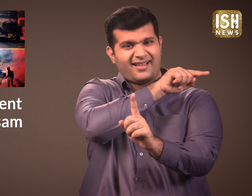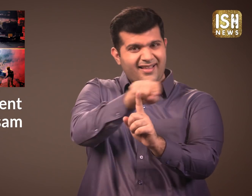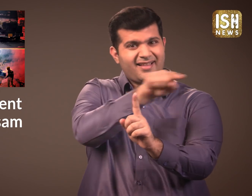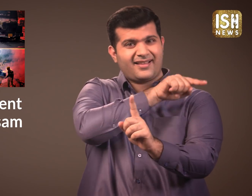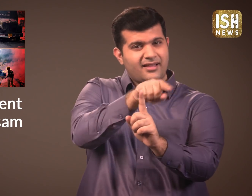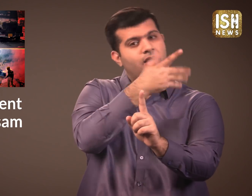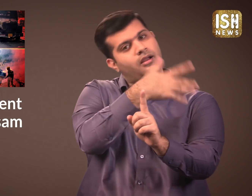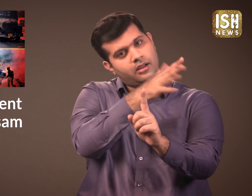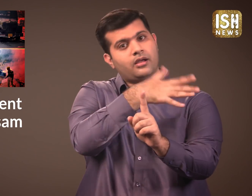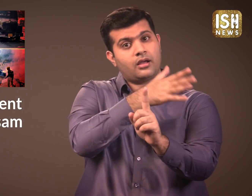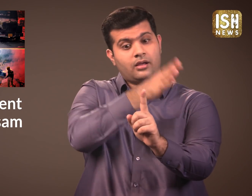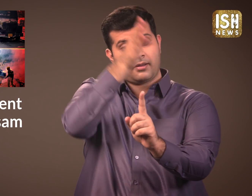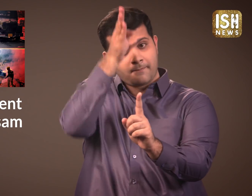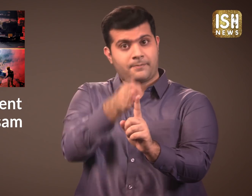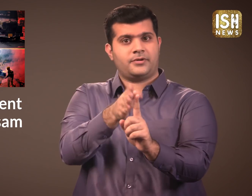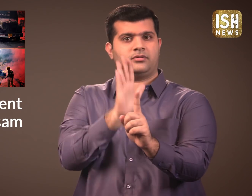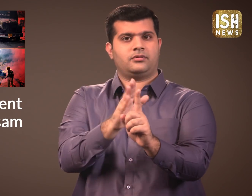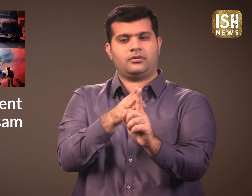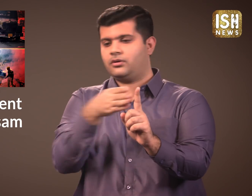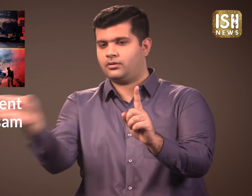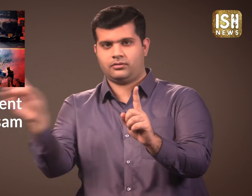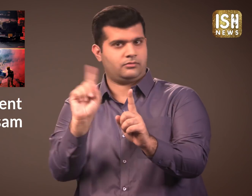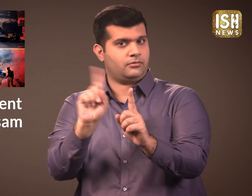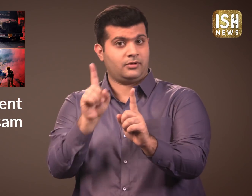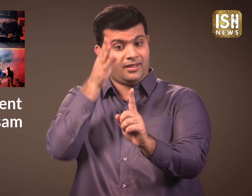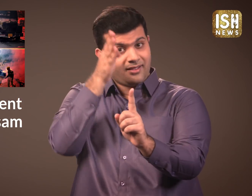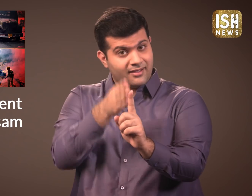after. They will be given citizenship.